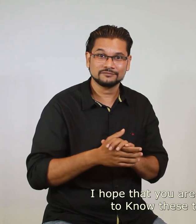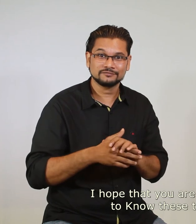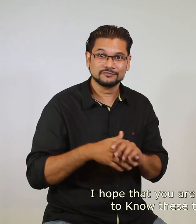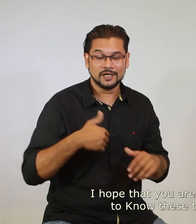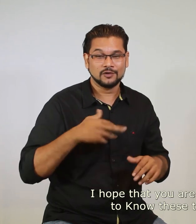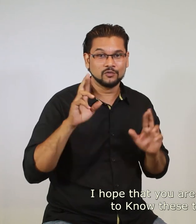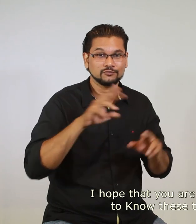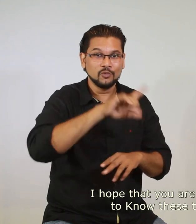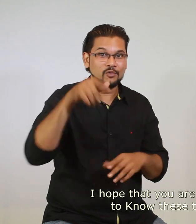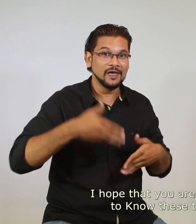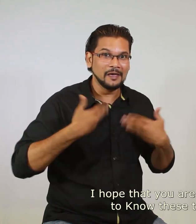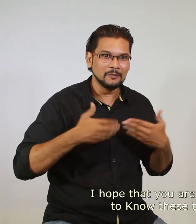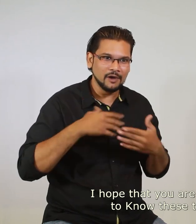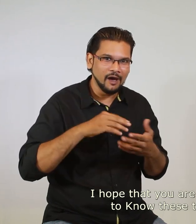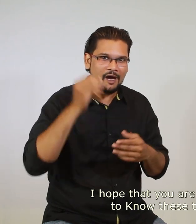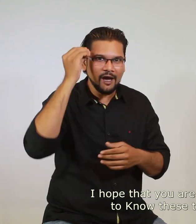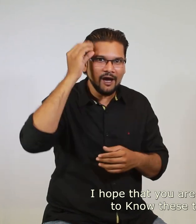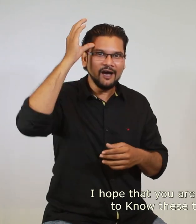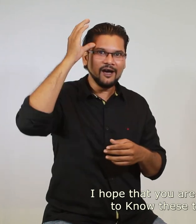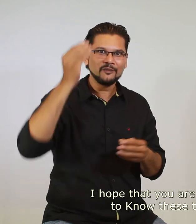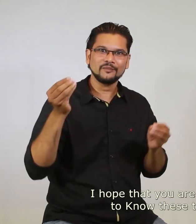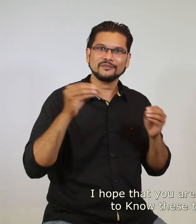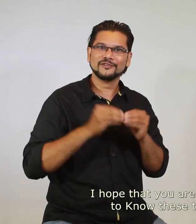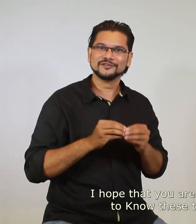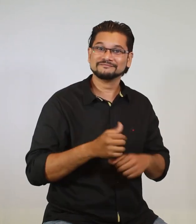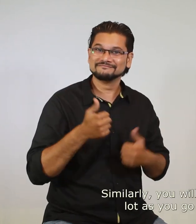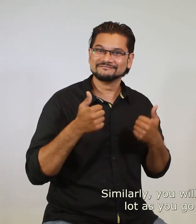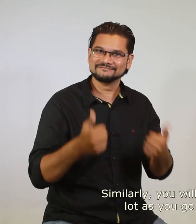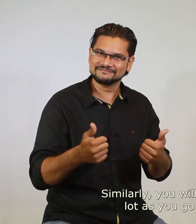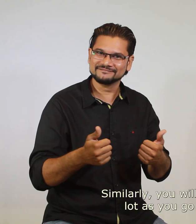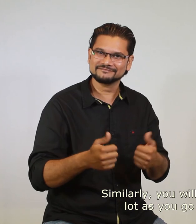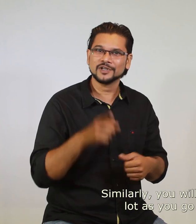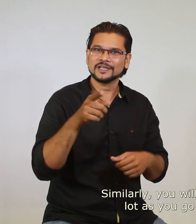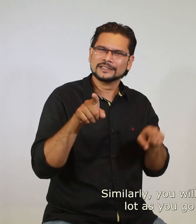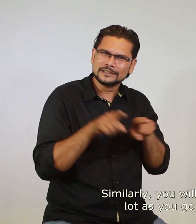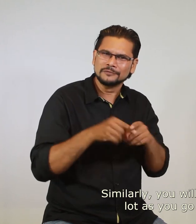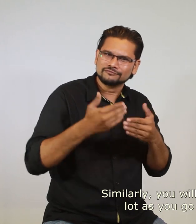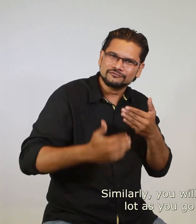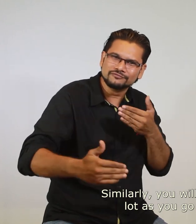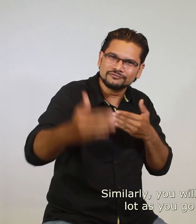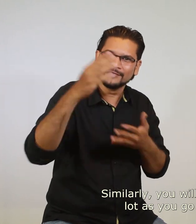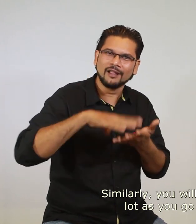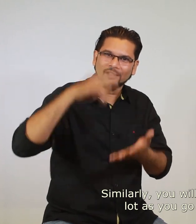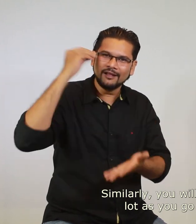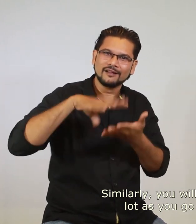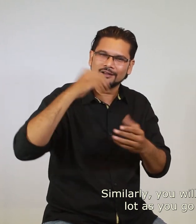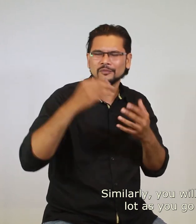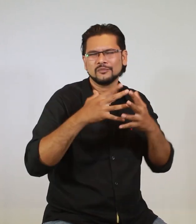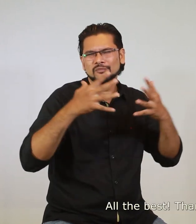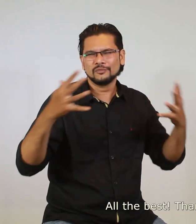I hope that you are all happy to know these things. Similarly, you will learn a lot as you go on.